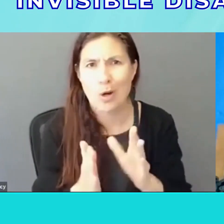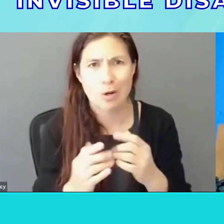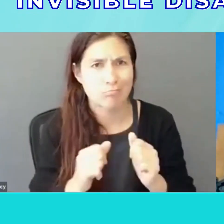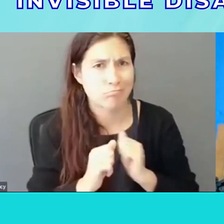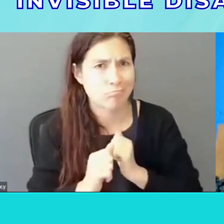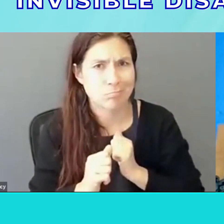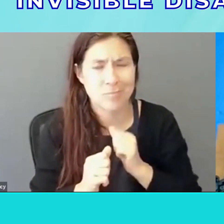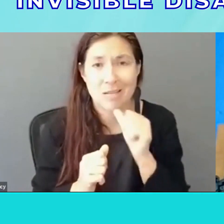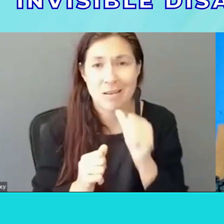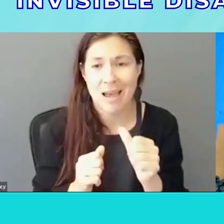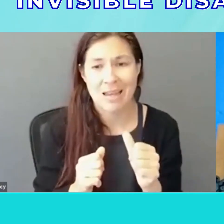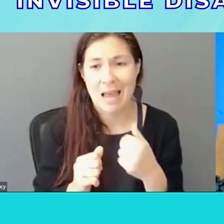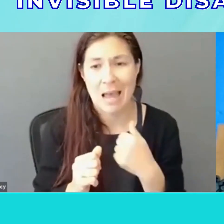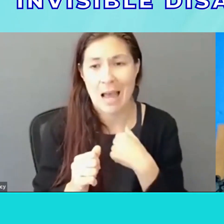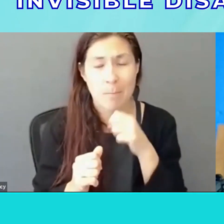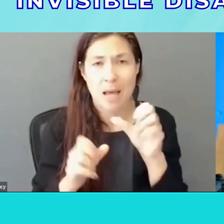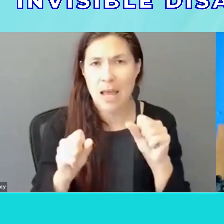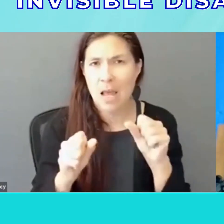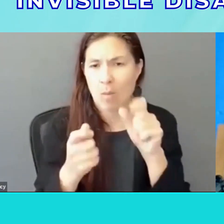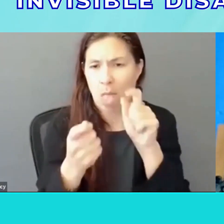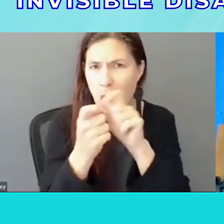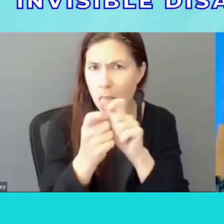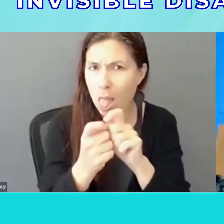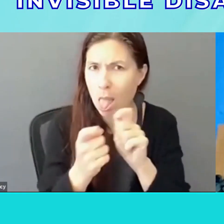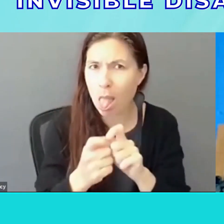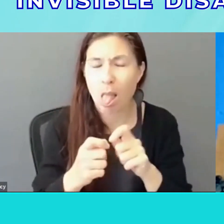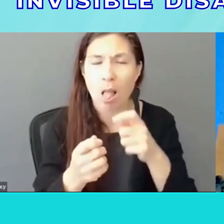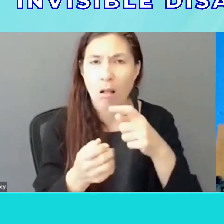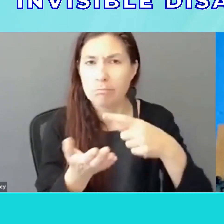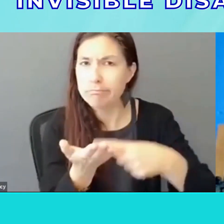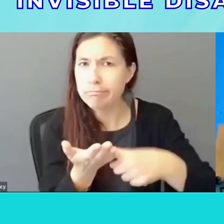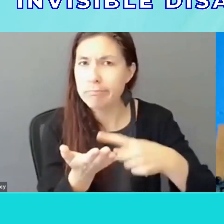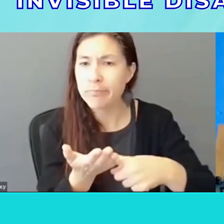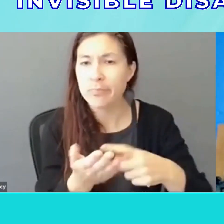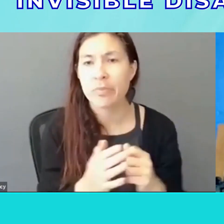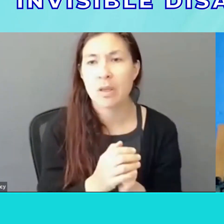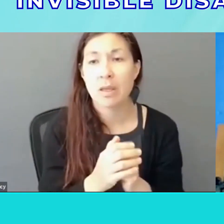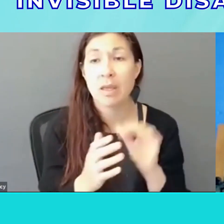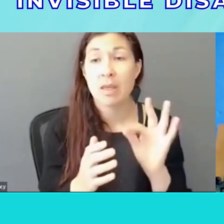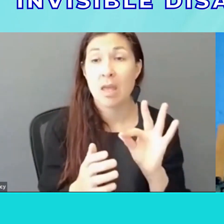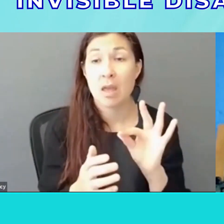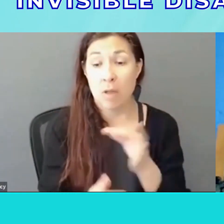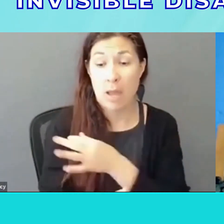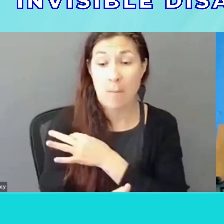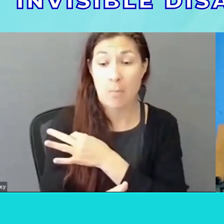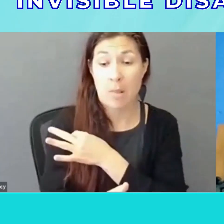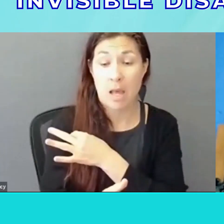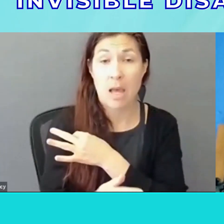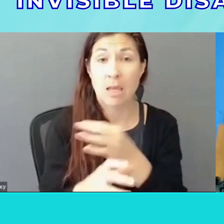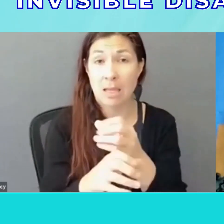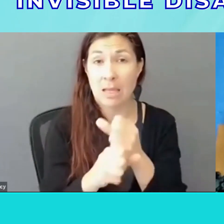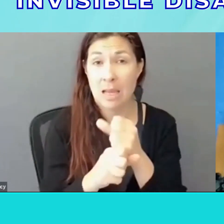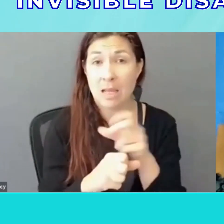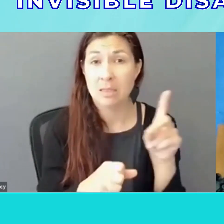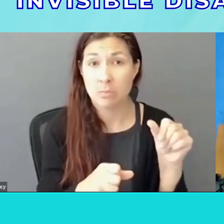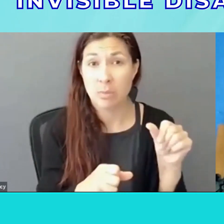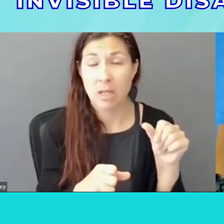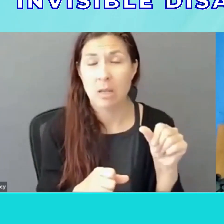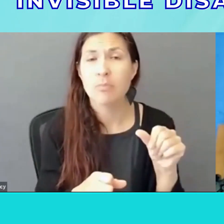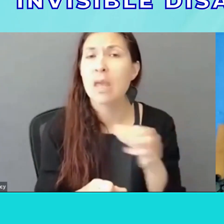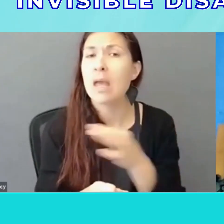that, you're just coming, you're just seeking care, go away, take care of yourself. Or 1 minute,